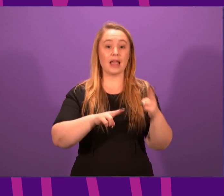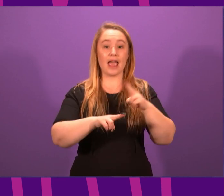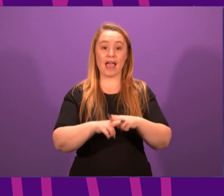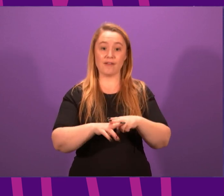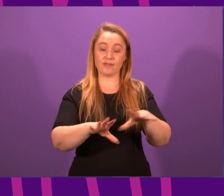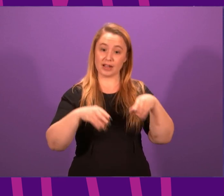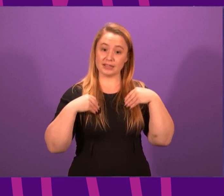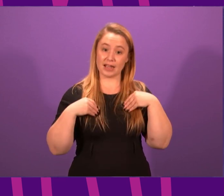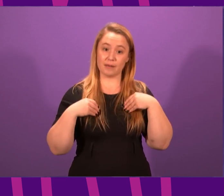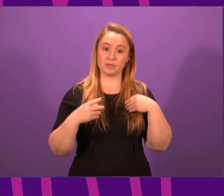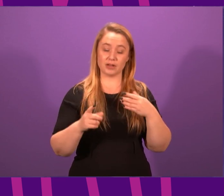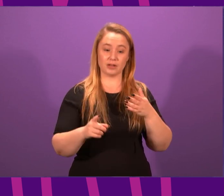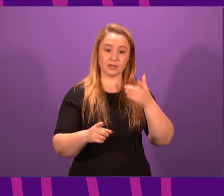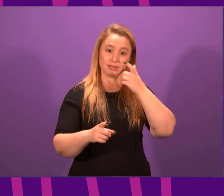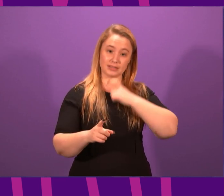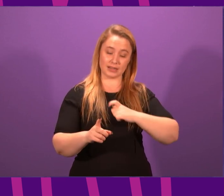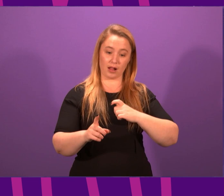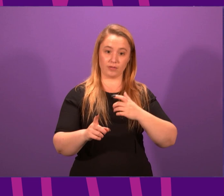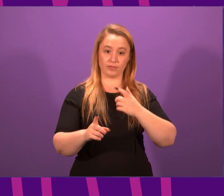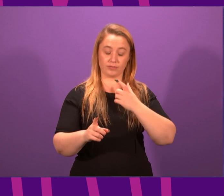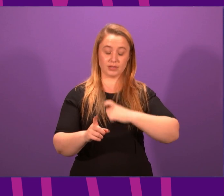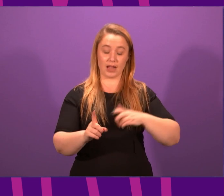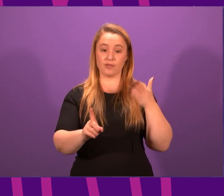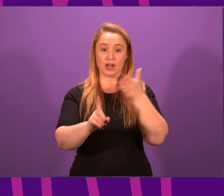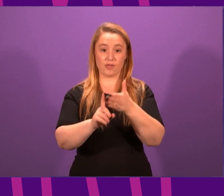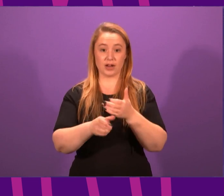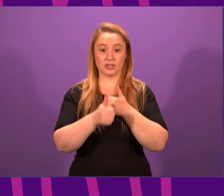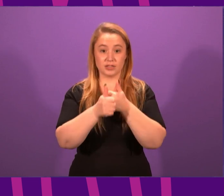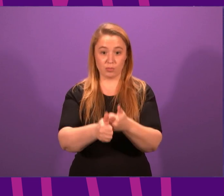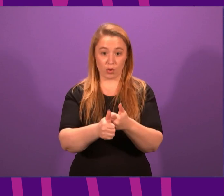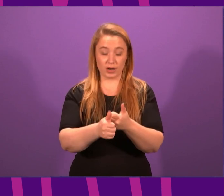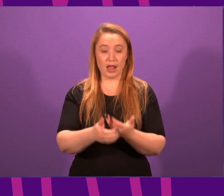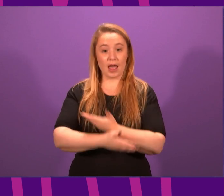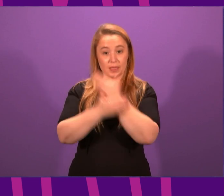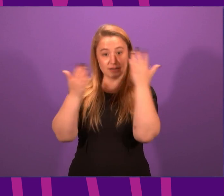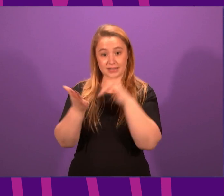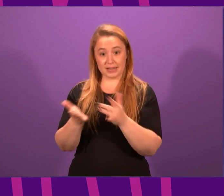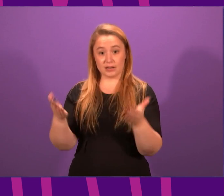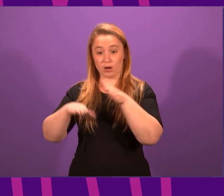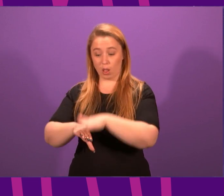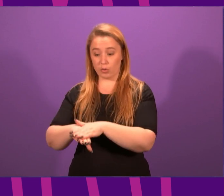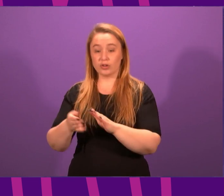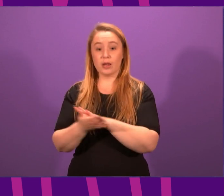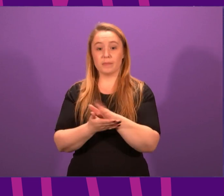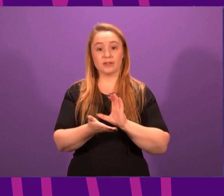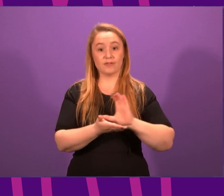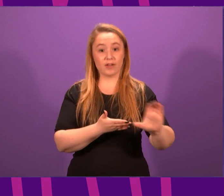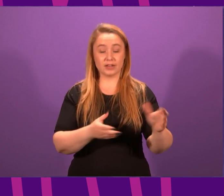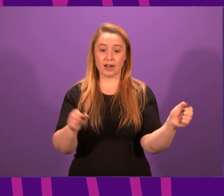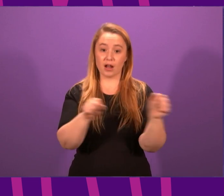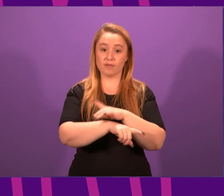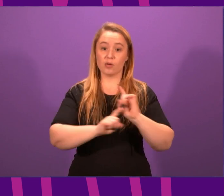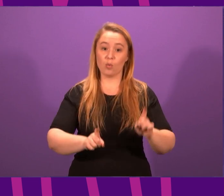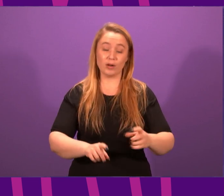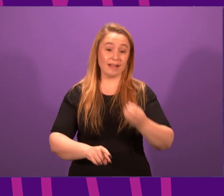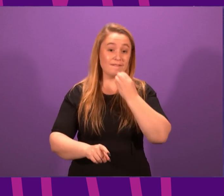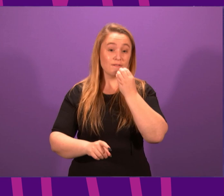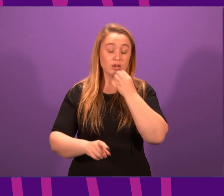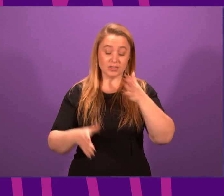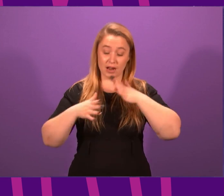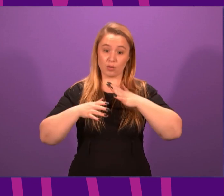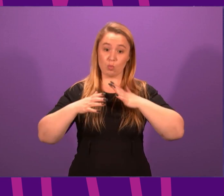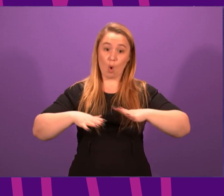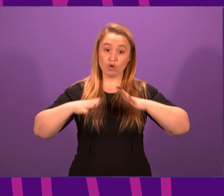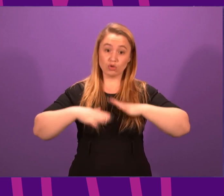to replace the day centre provision while it was closed, the funding would only cover basic needs such as feeding and washing. So the